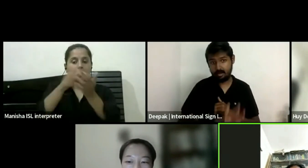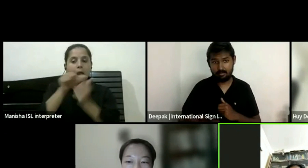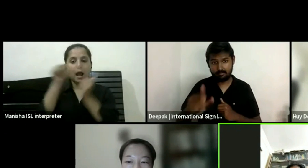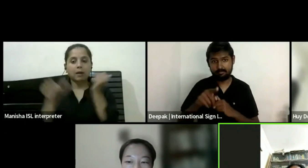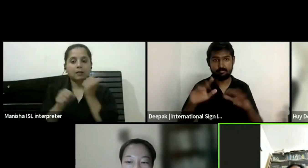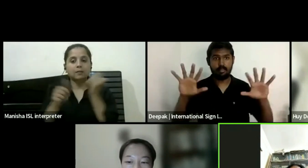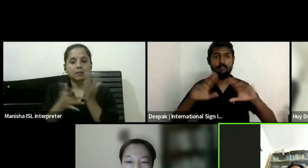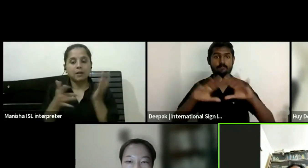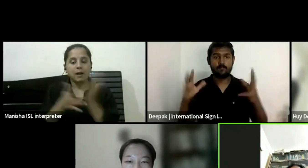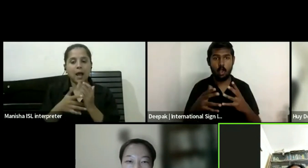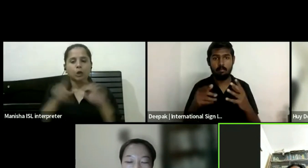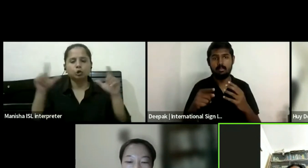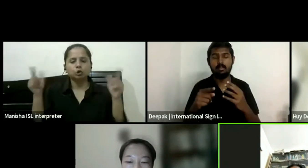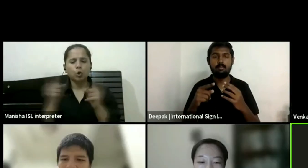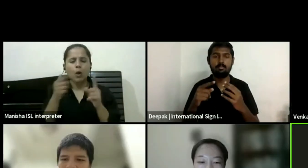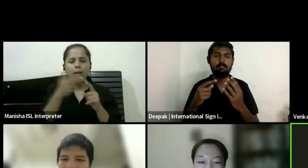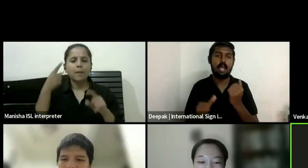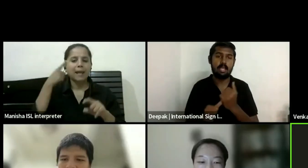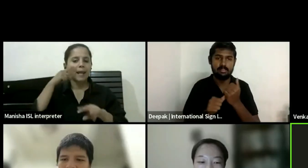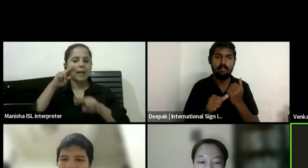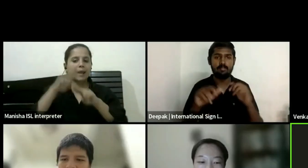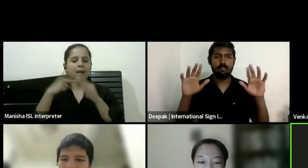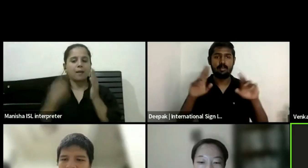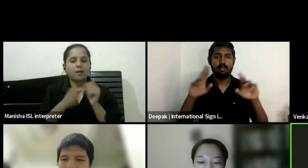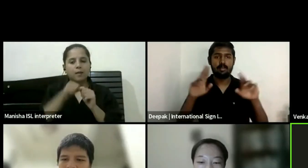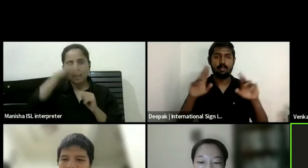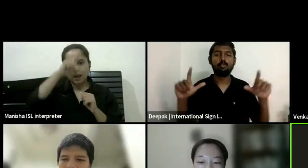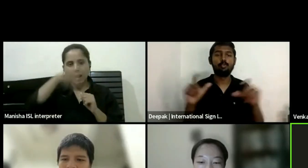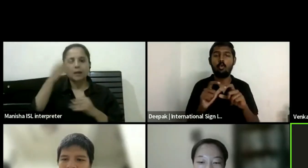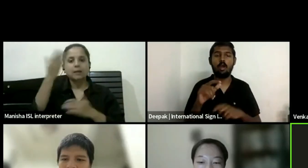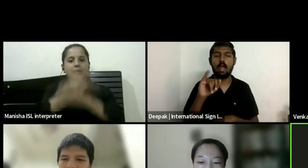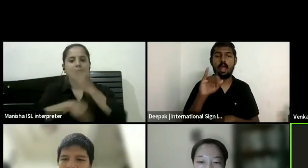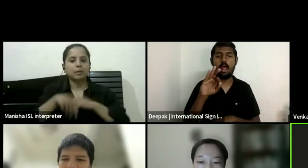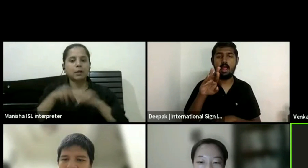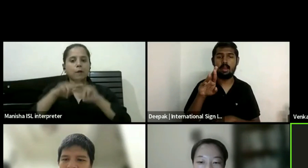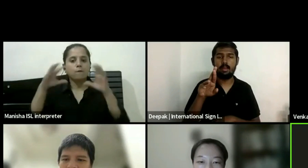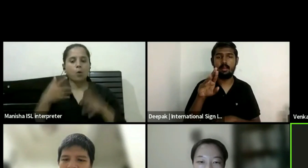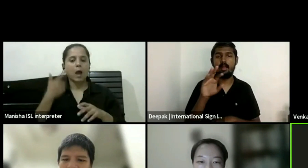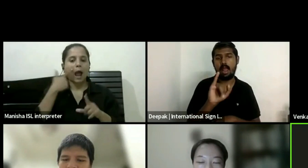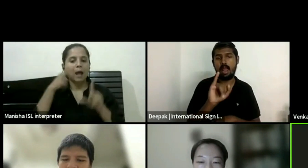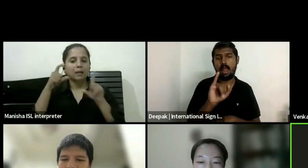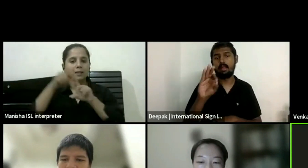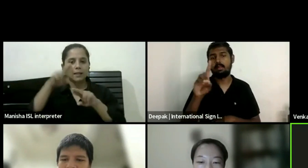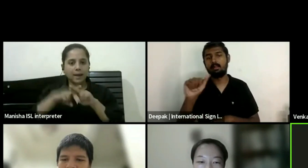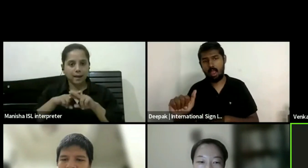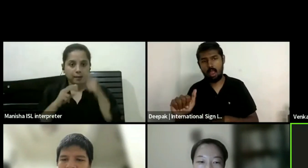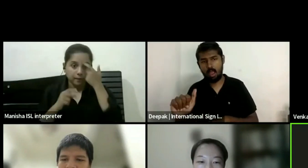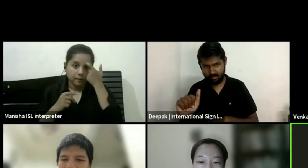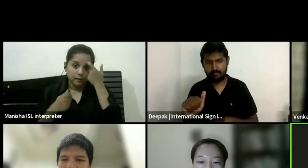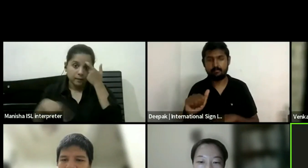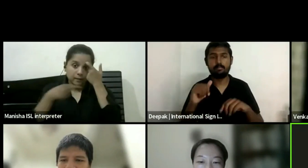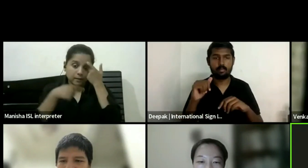is called IFRA, and Indian Disability Forum, IDF, I thank all the